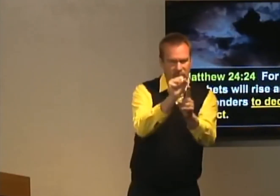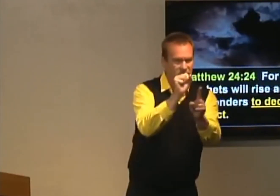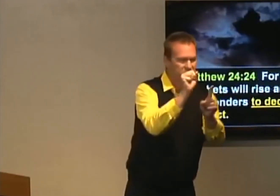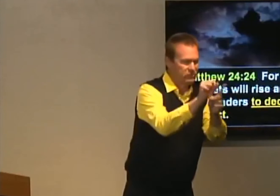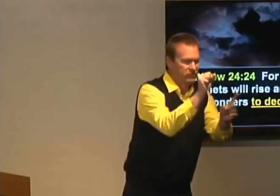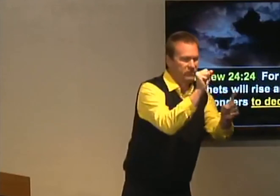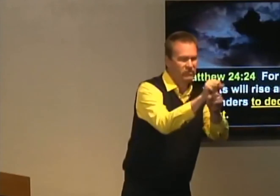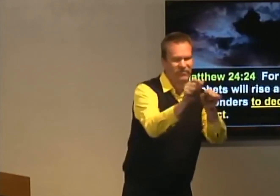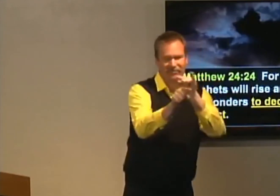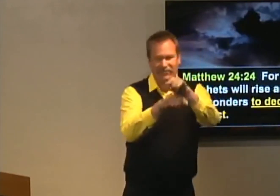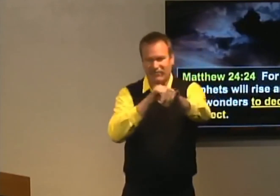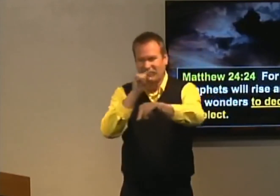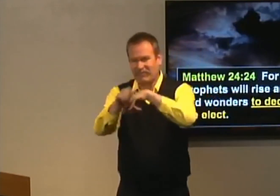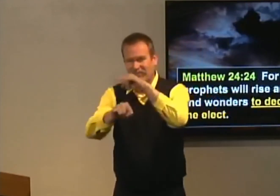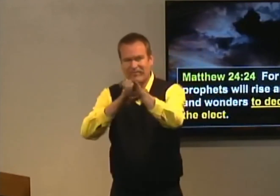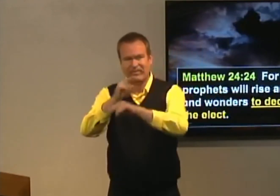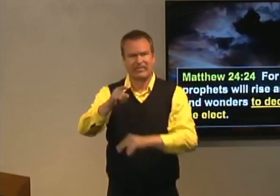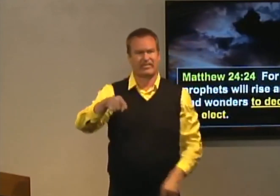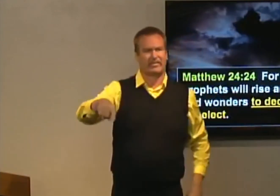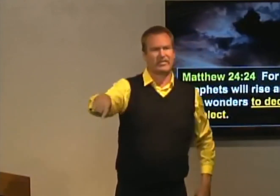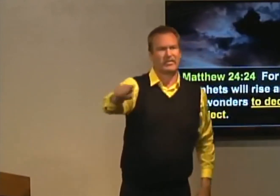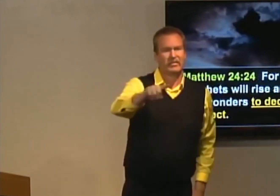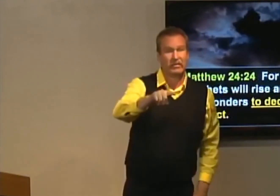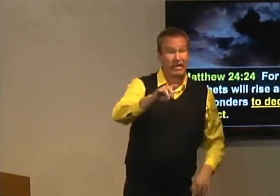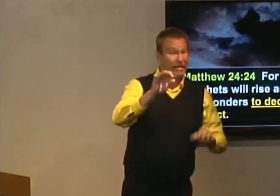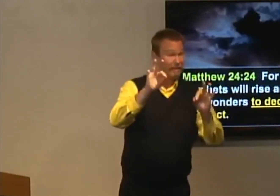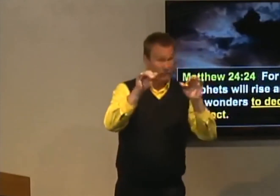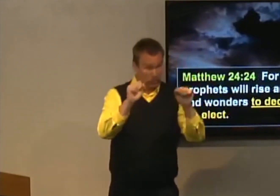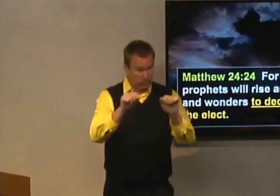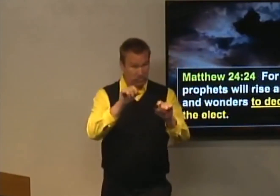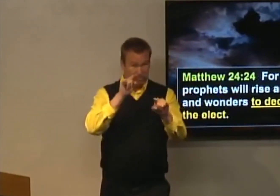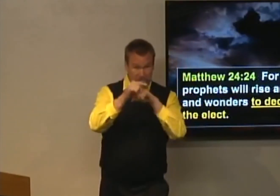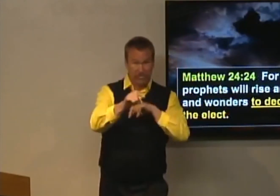will be so many, they will rise to trick you and to betray you.